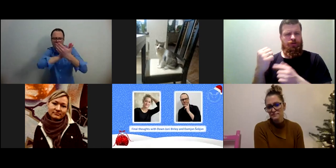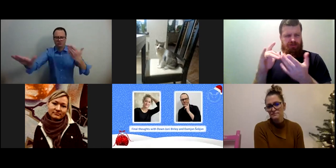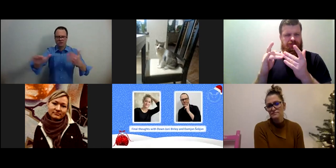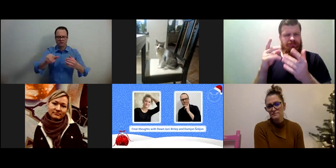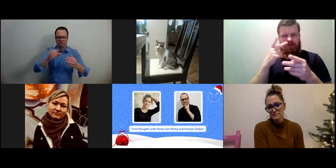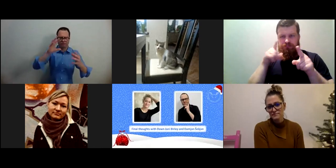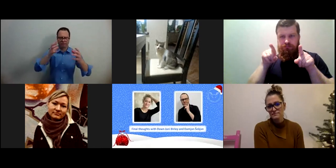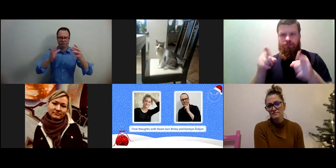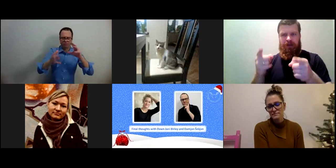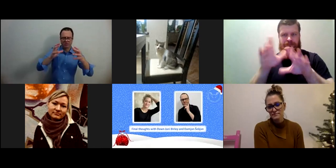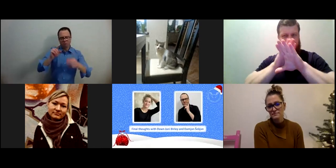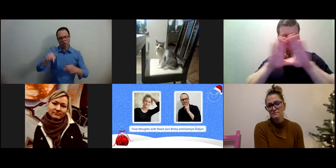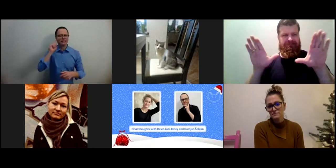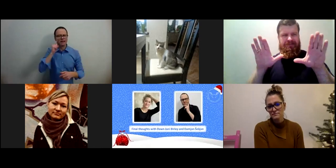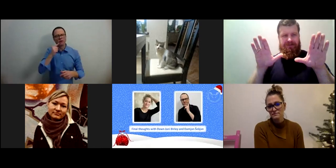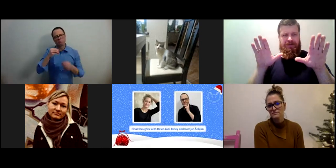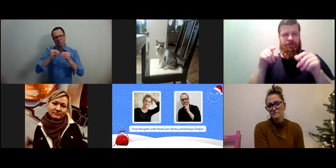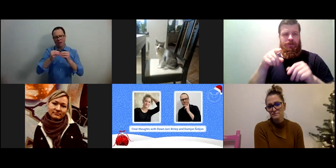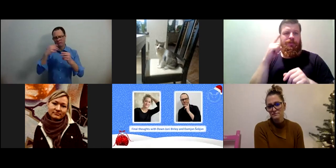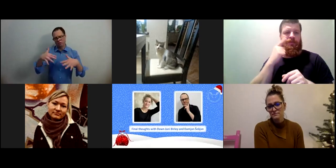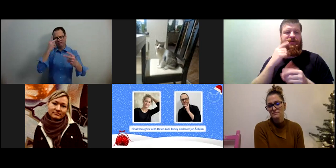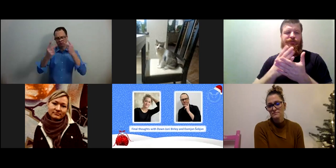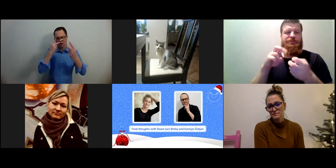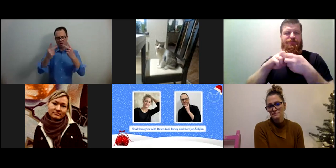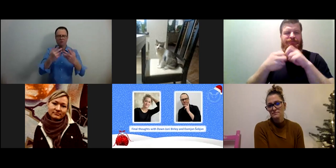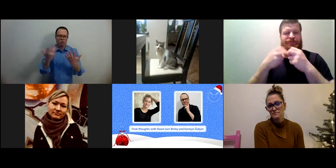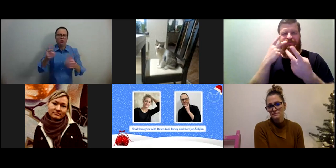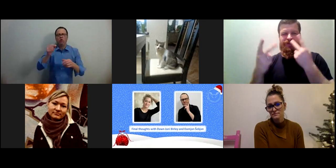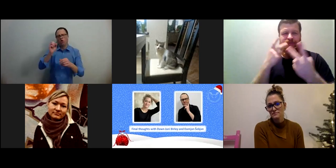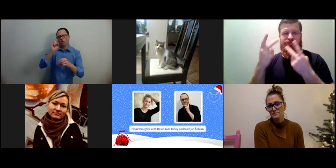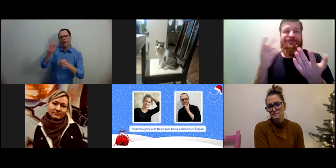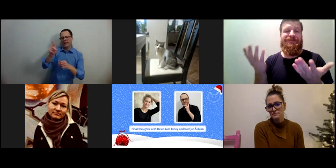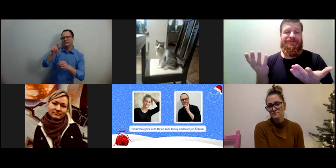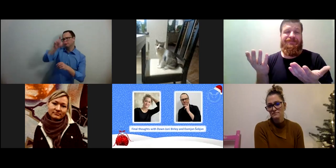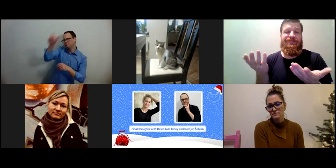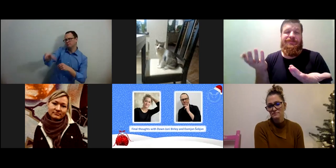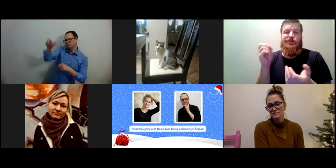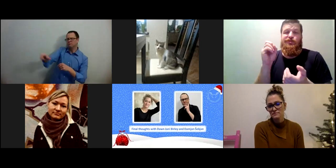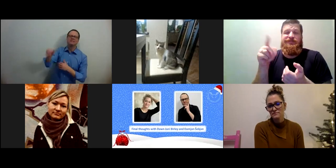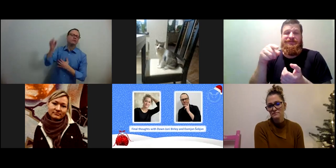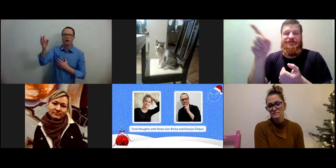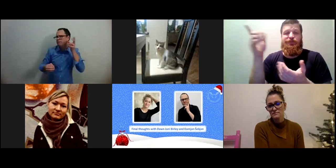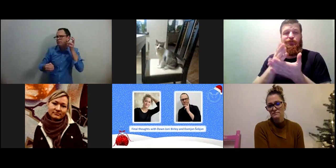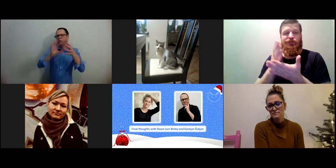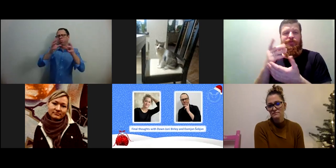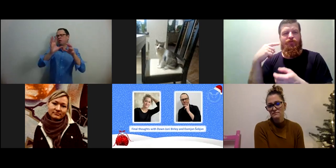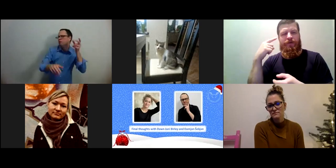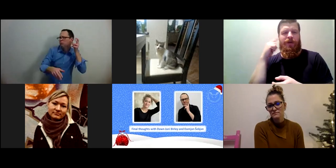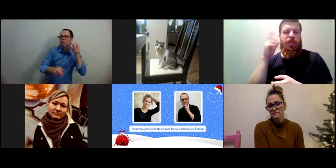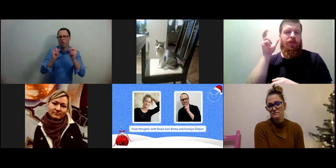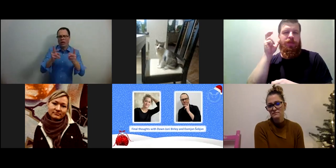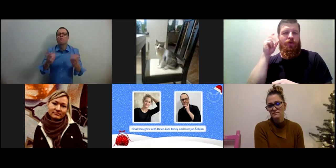we can make better use of the power of the internet. We should improve